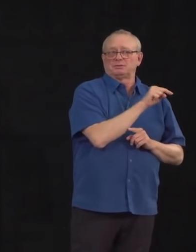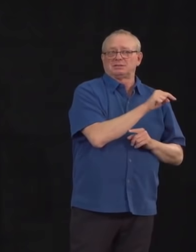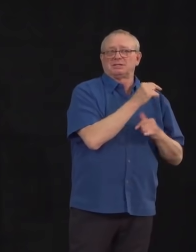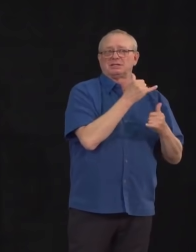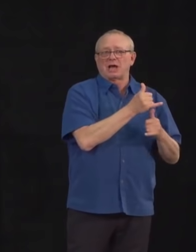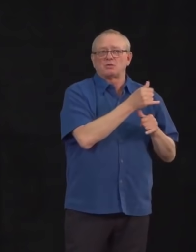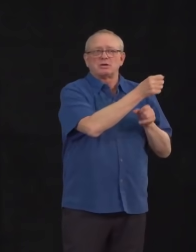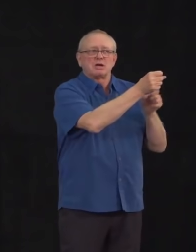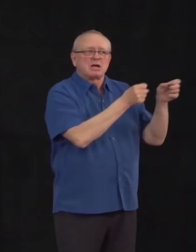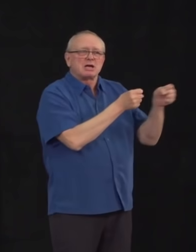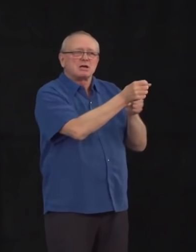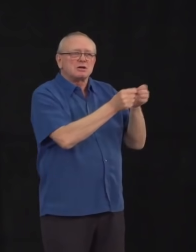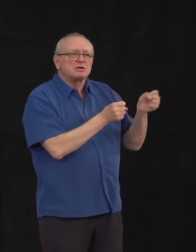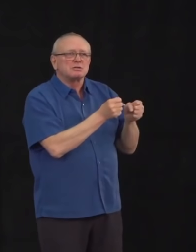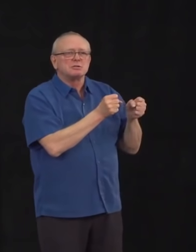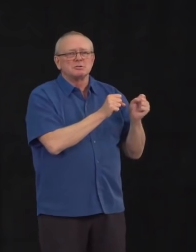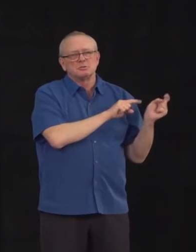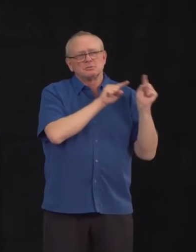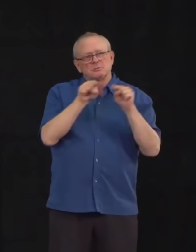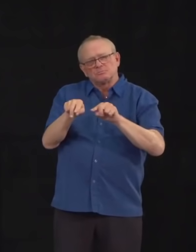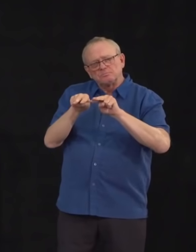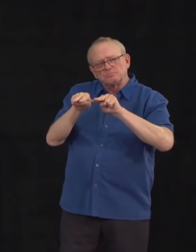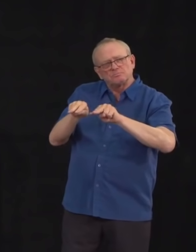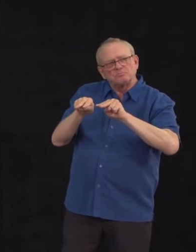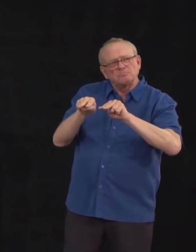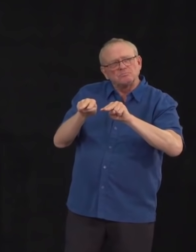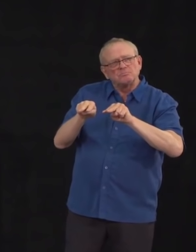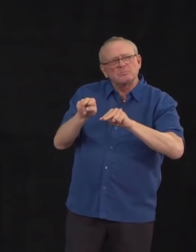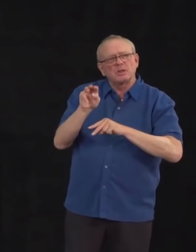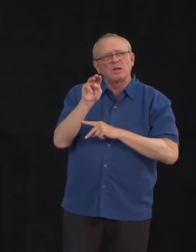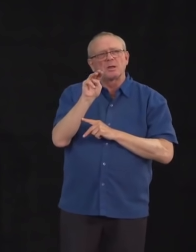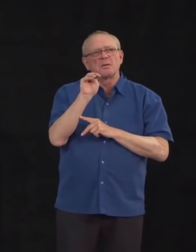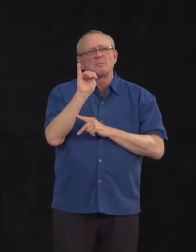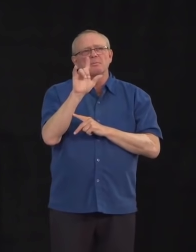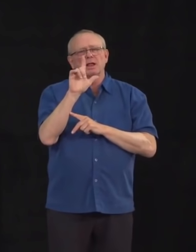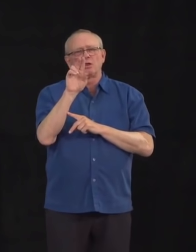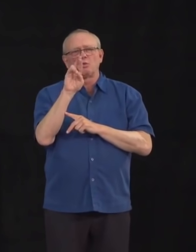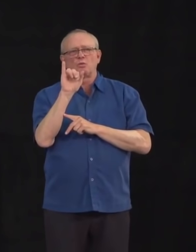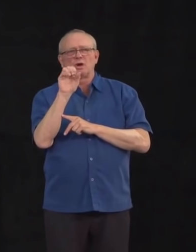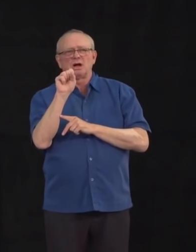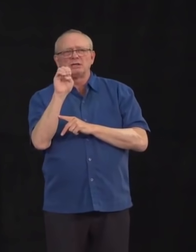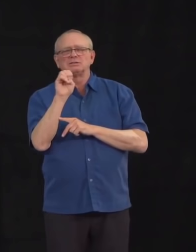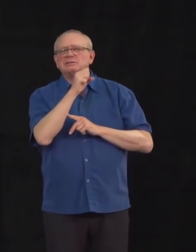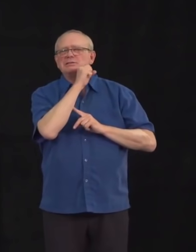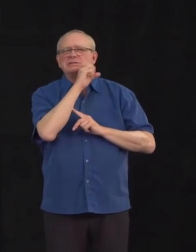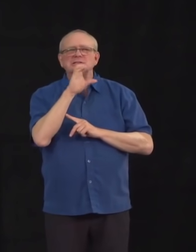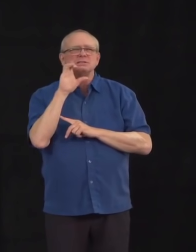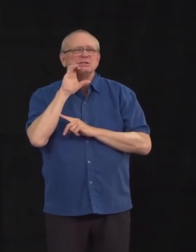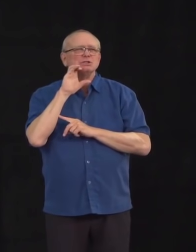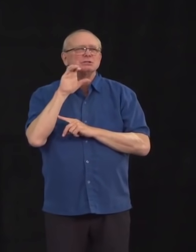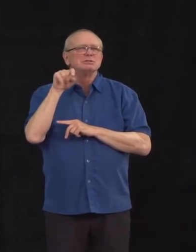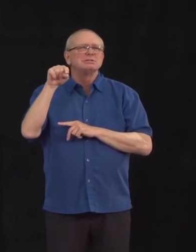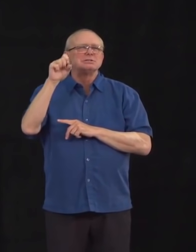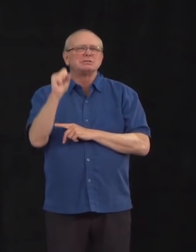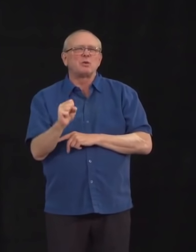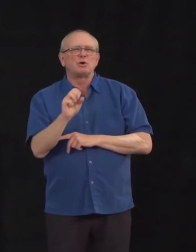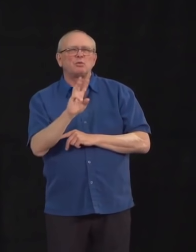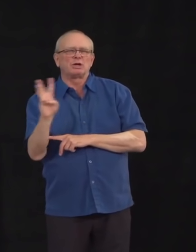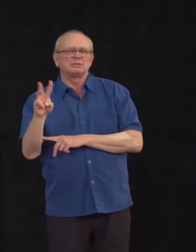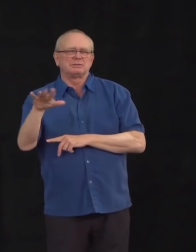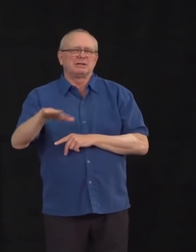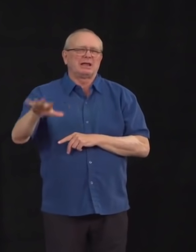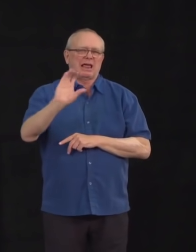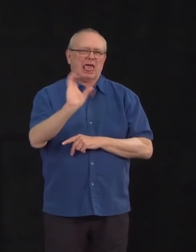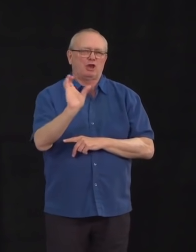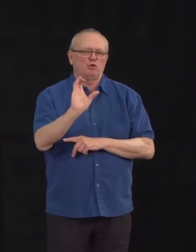administration of Millrise Seniors Village in Southwest Calgary. This change in administration is a result of challenges in